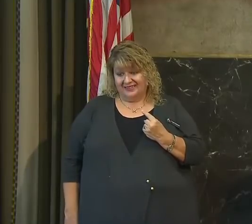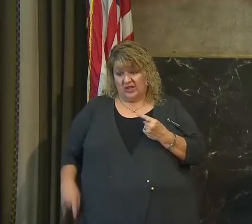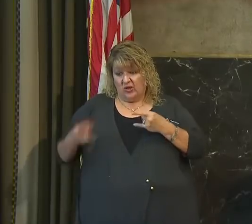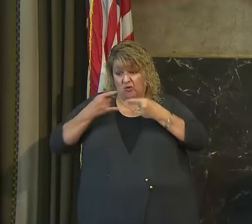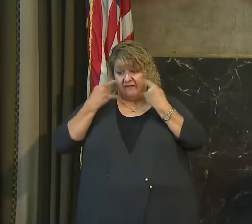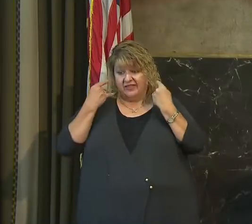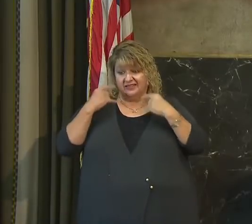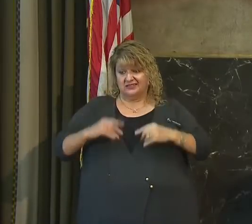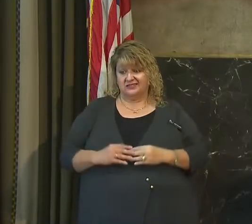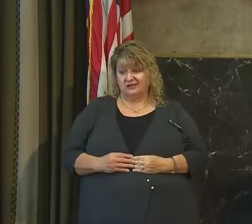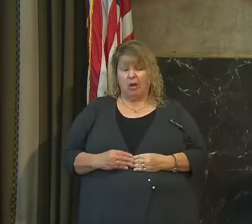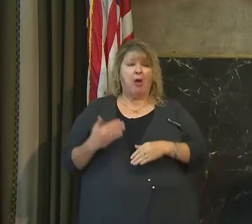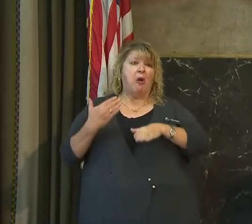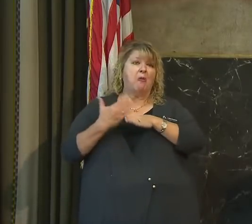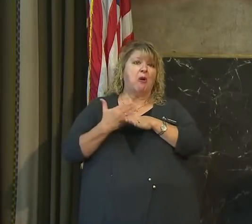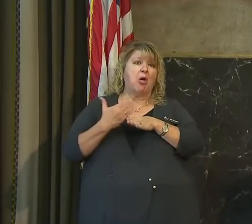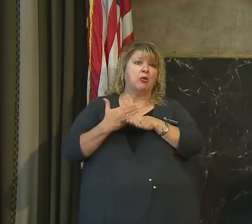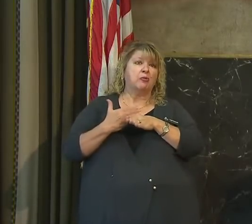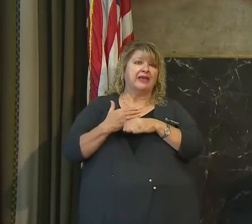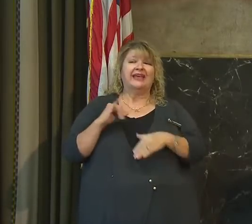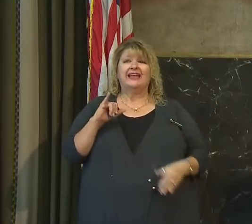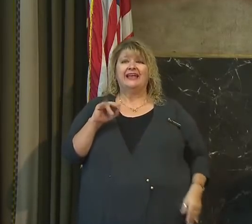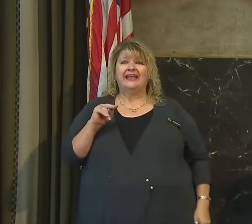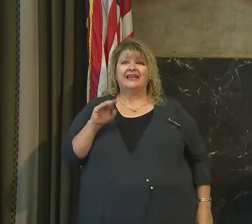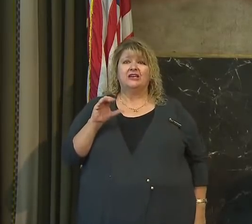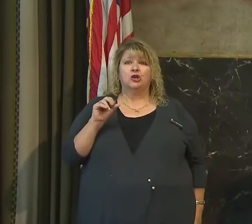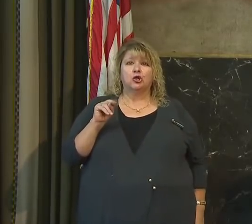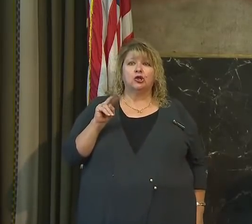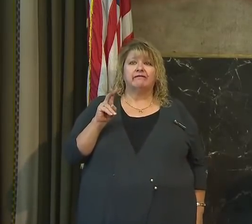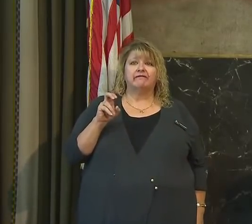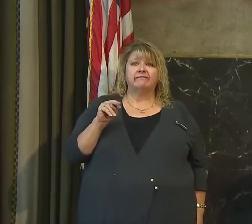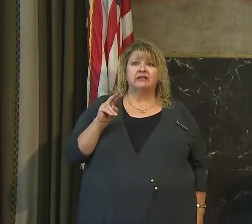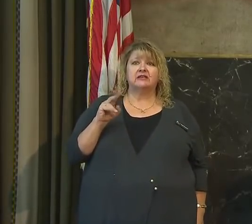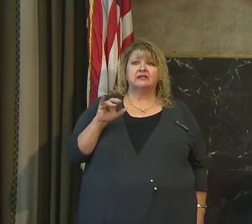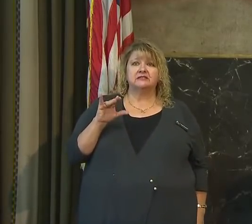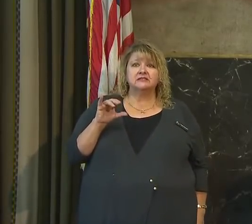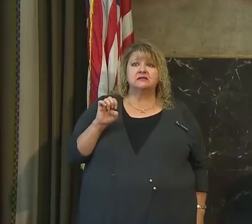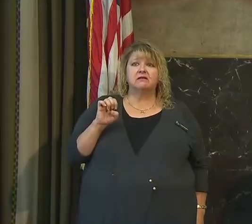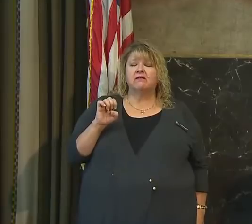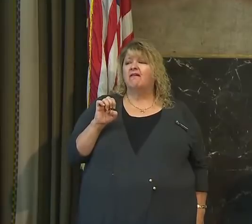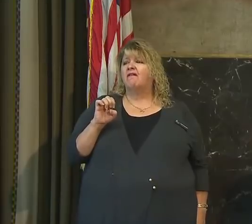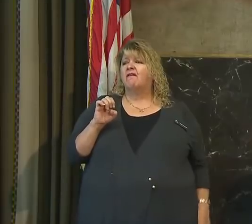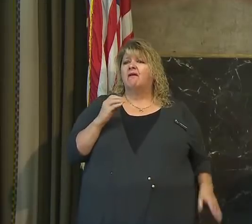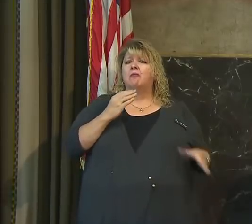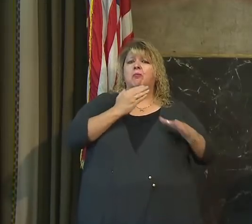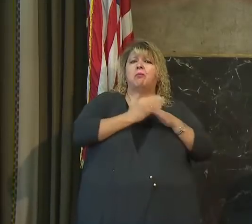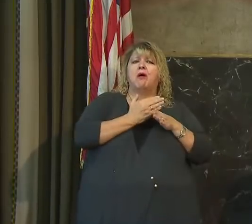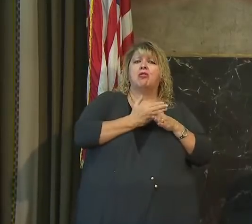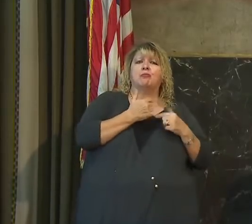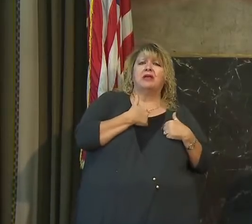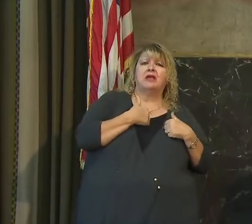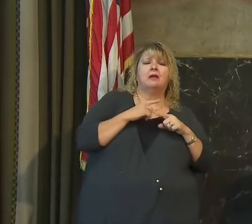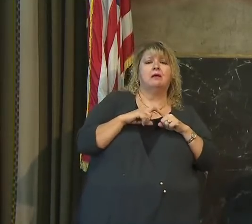inconvenience in light of the good that it does, the protection that it confers upon the